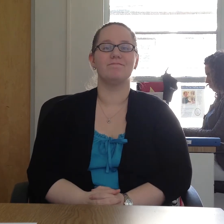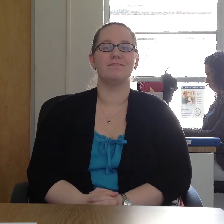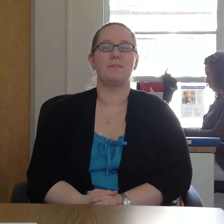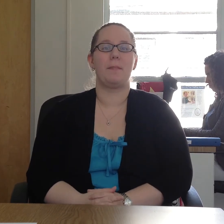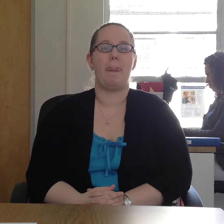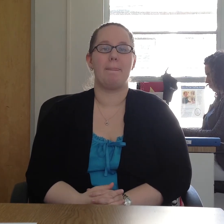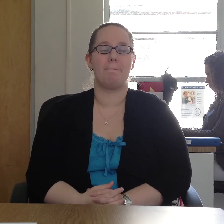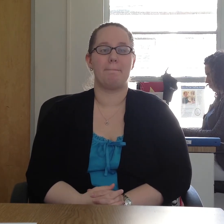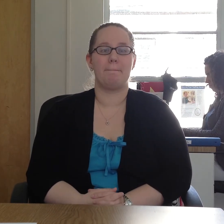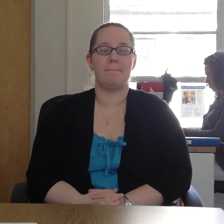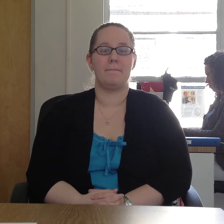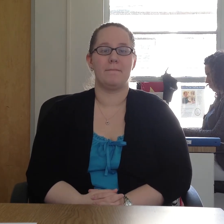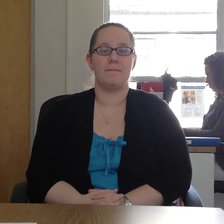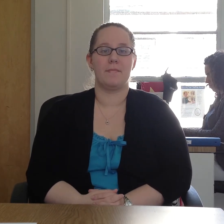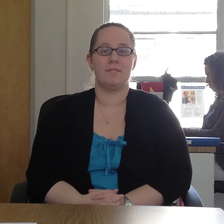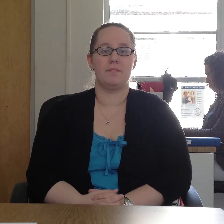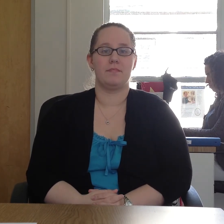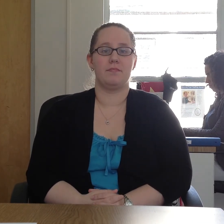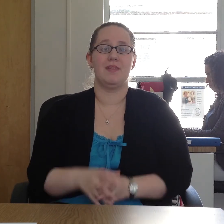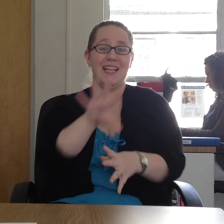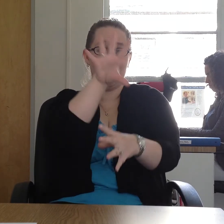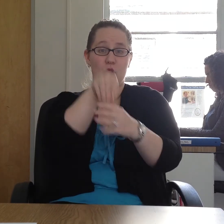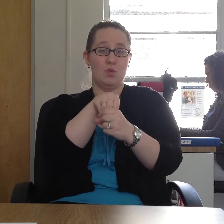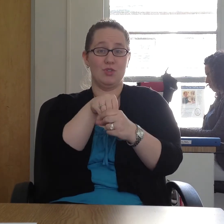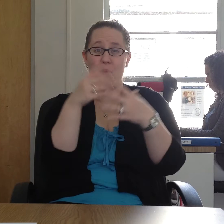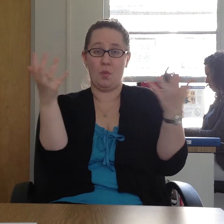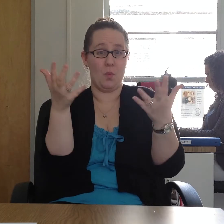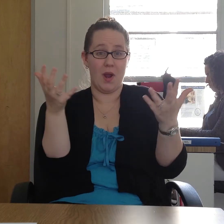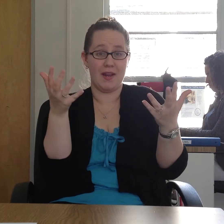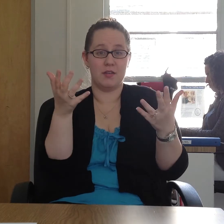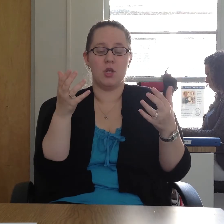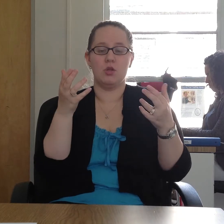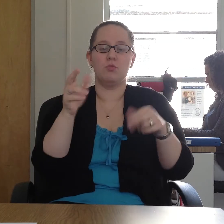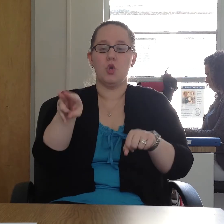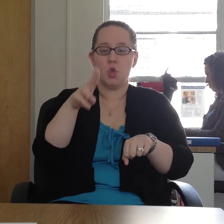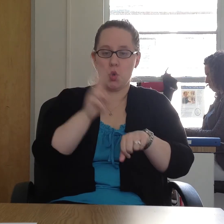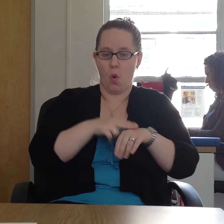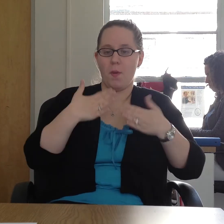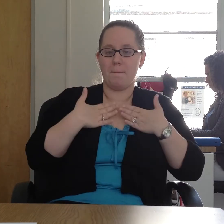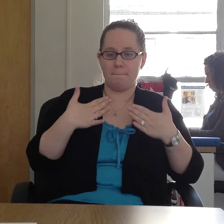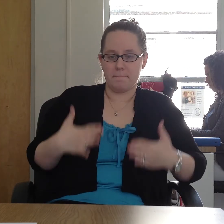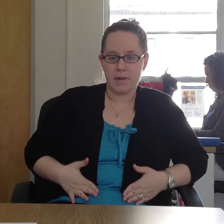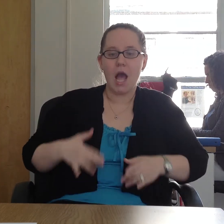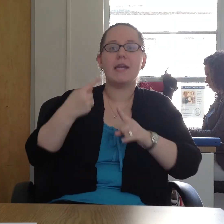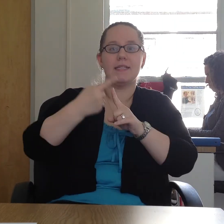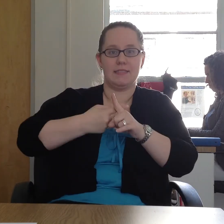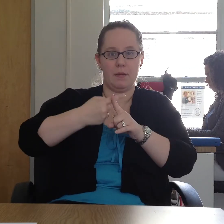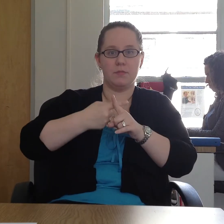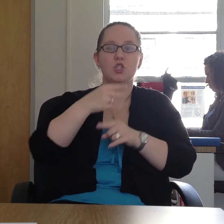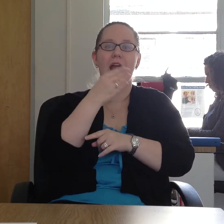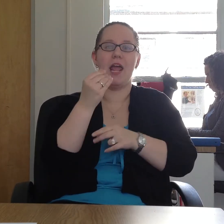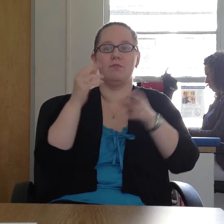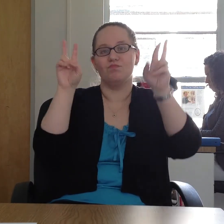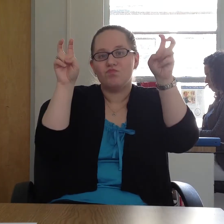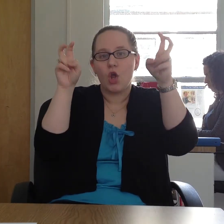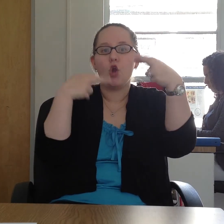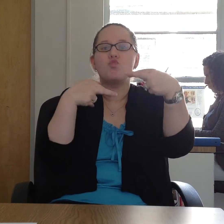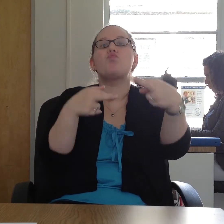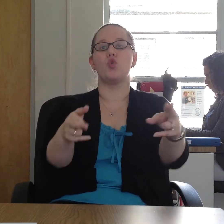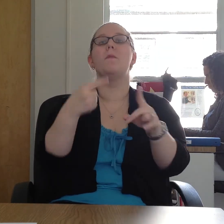This temperature range includes normal body temperature and usual room temperature.